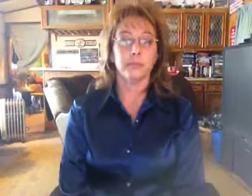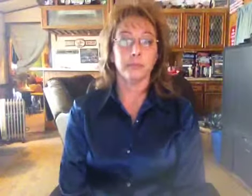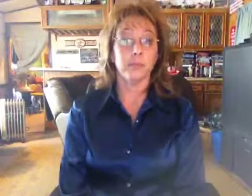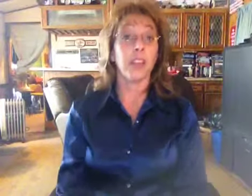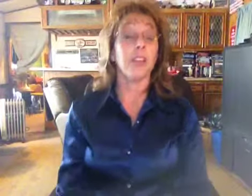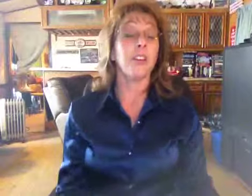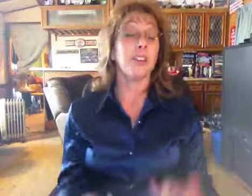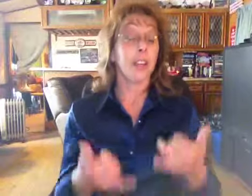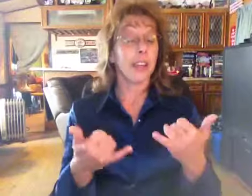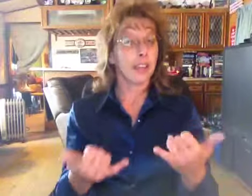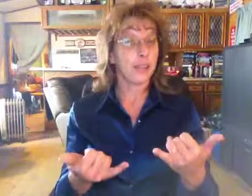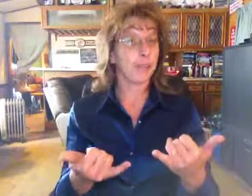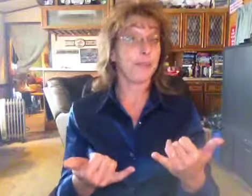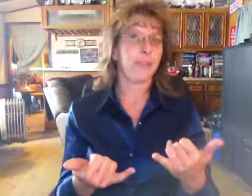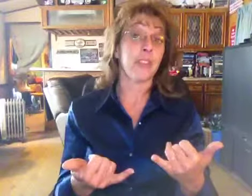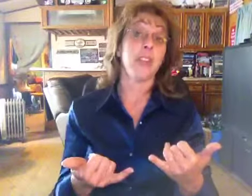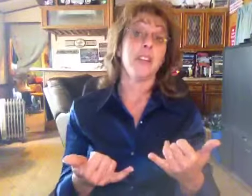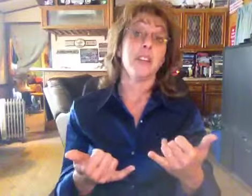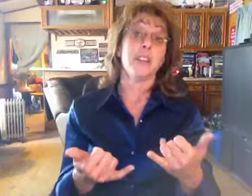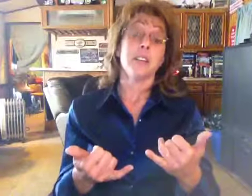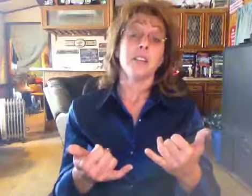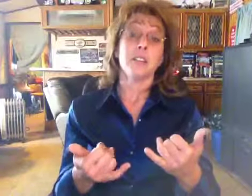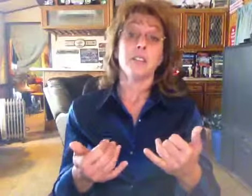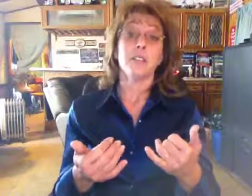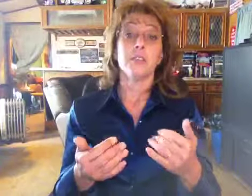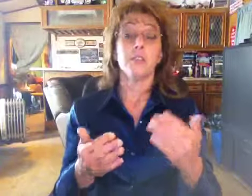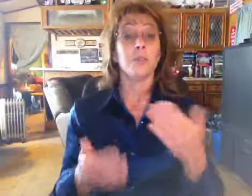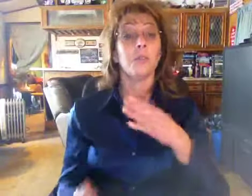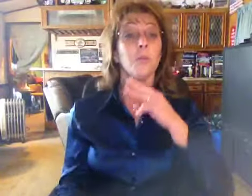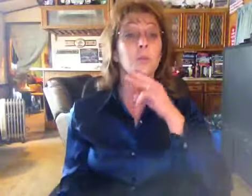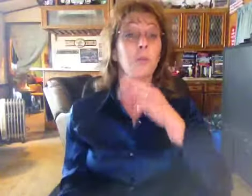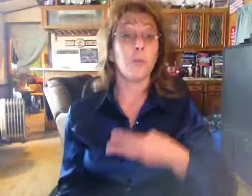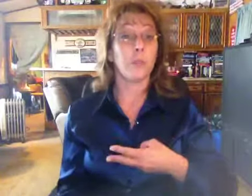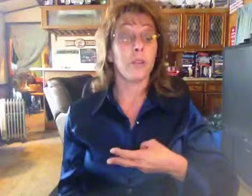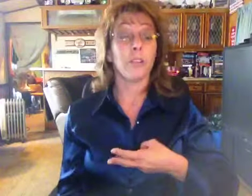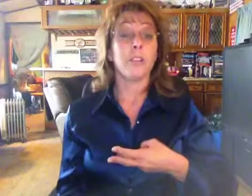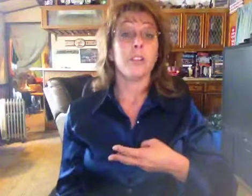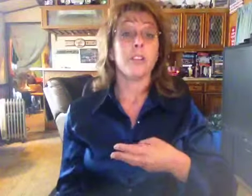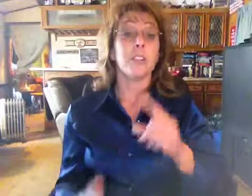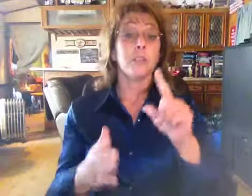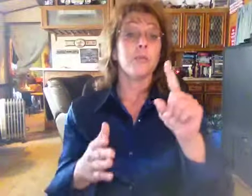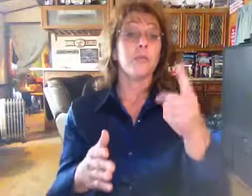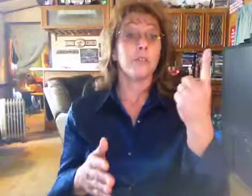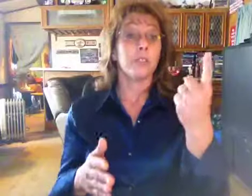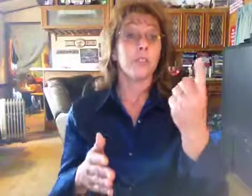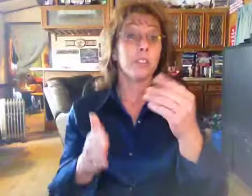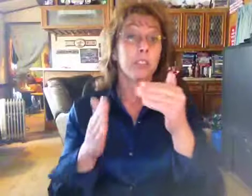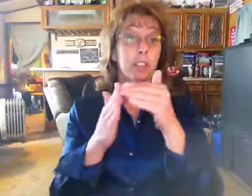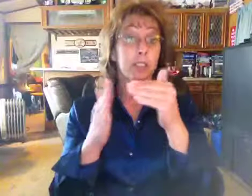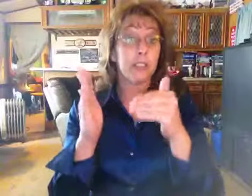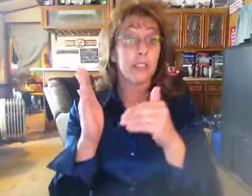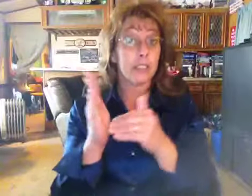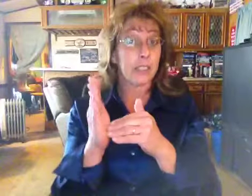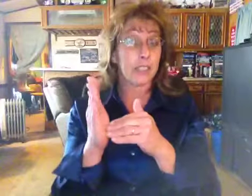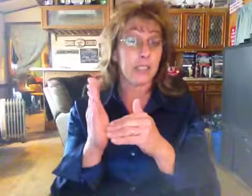All right, so welcome to the first lesson, Introduction to Grammar. At this point, you should have downloaded the document off of